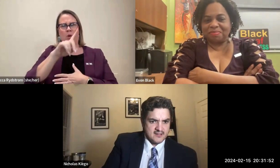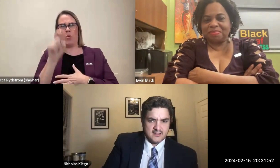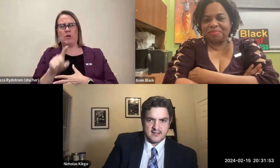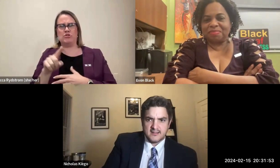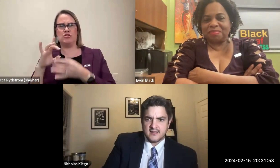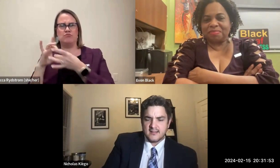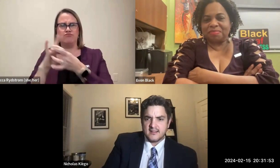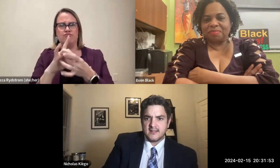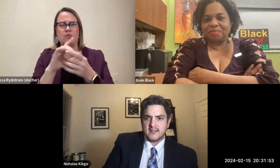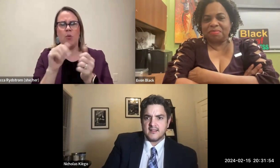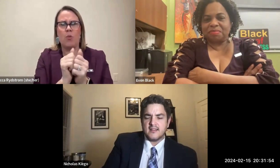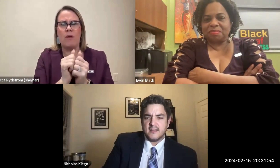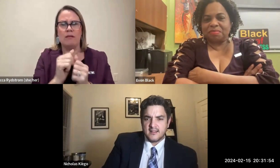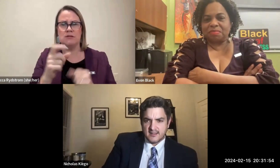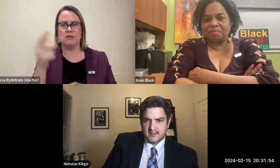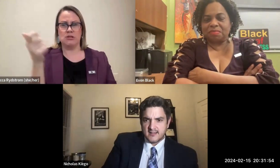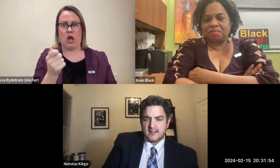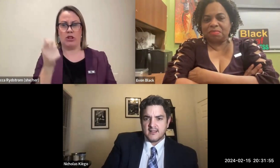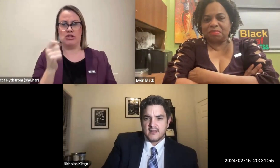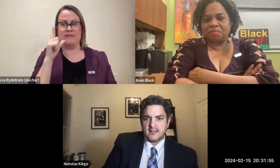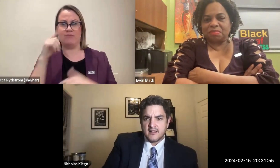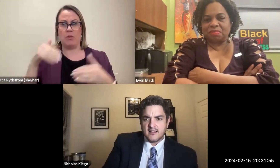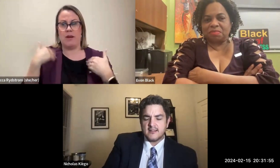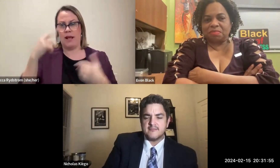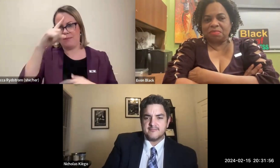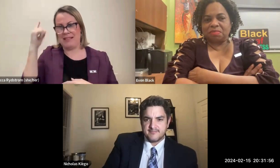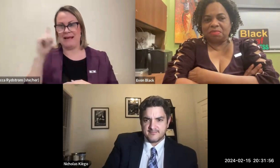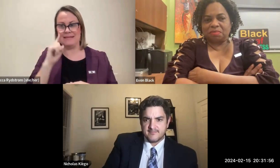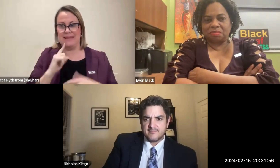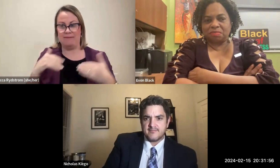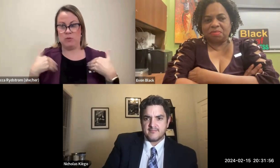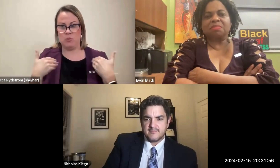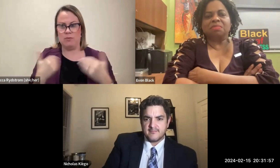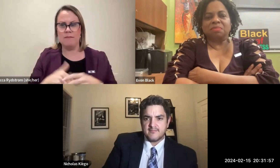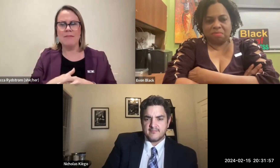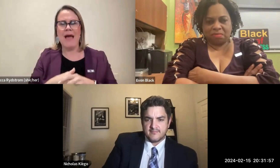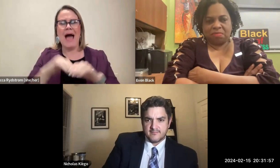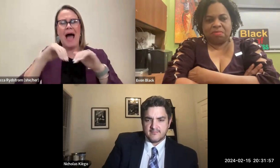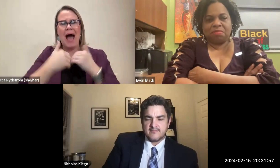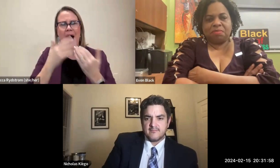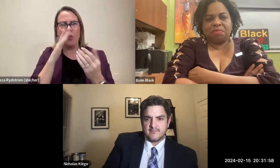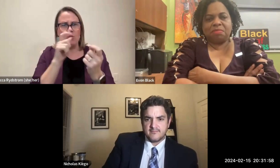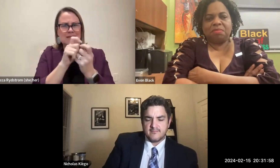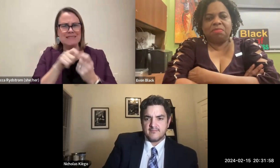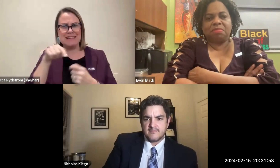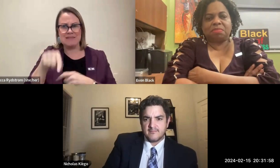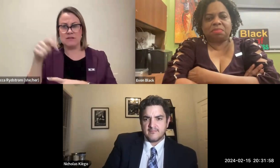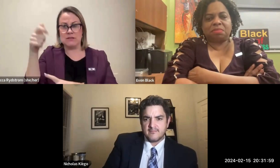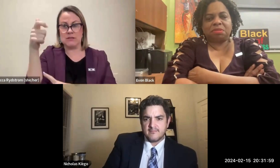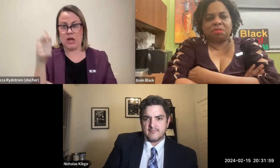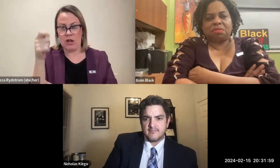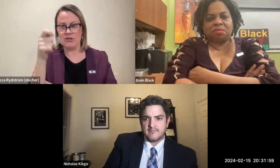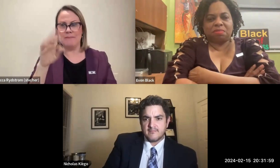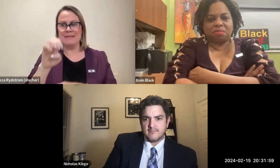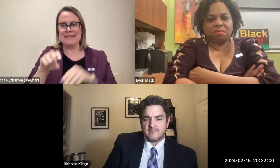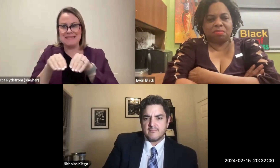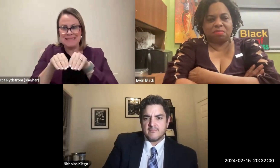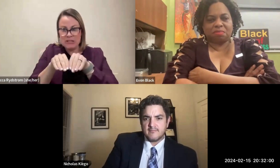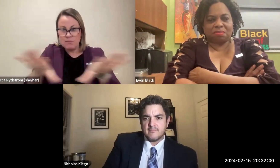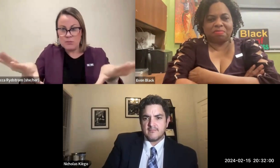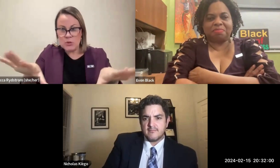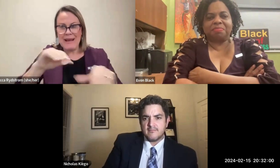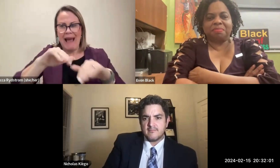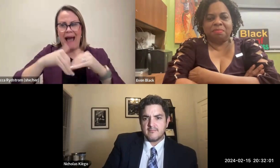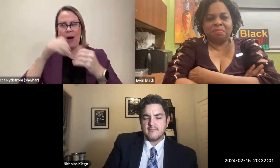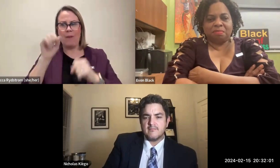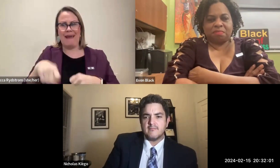BDO. So I guess my question is more connected to the scholarship for our young Black Deaf youth. How will